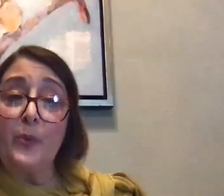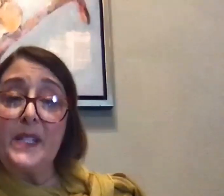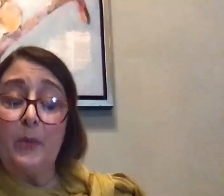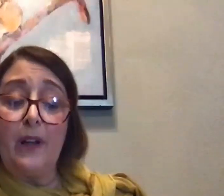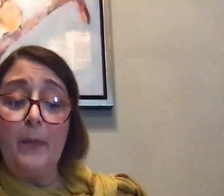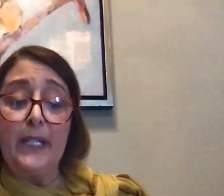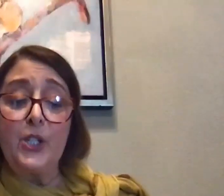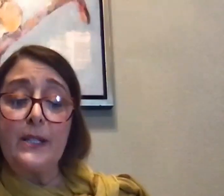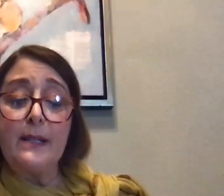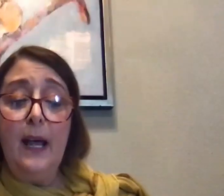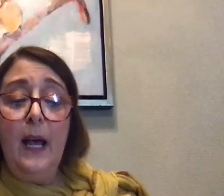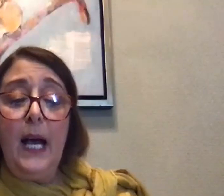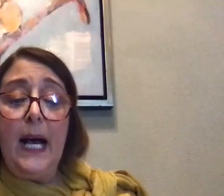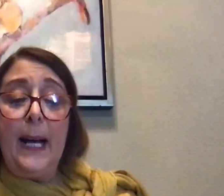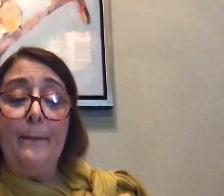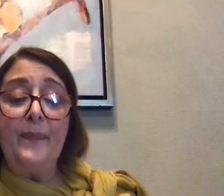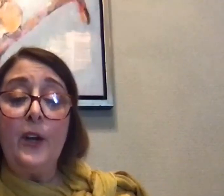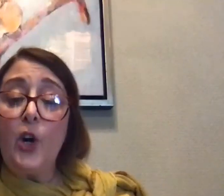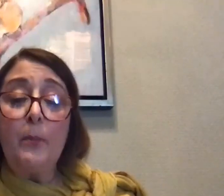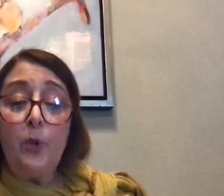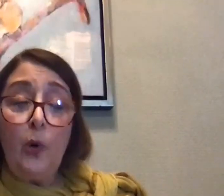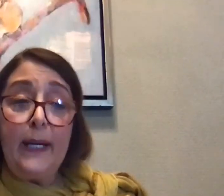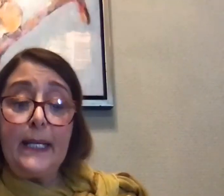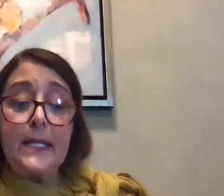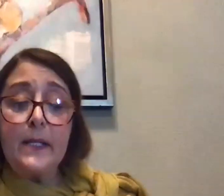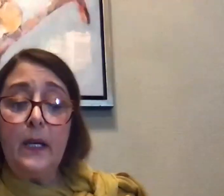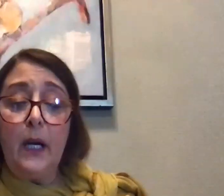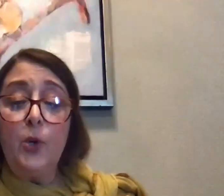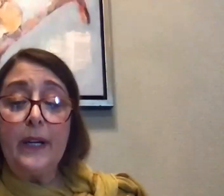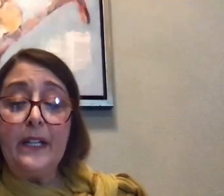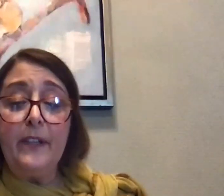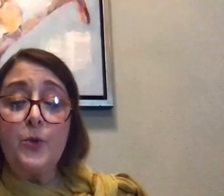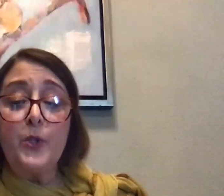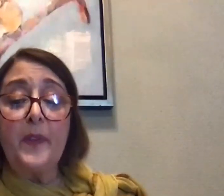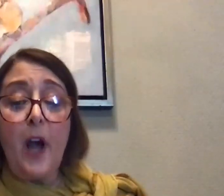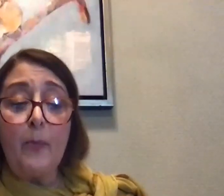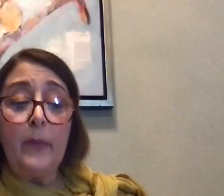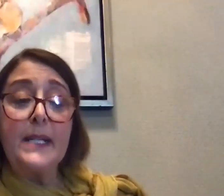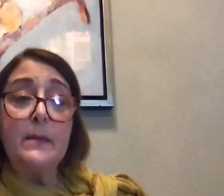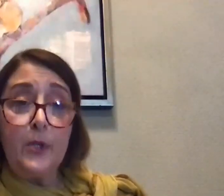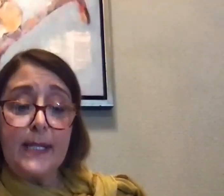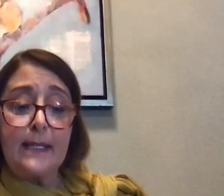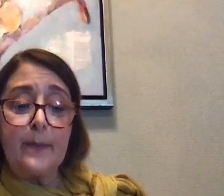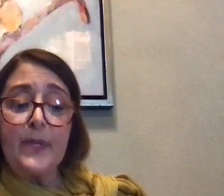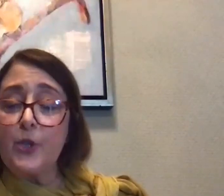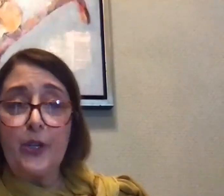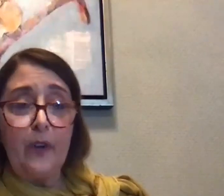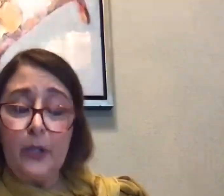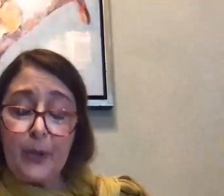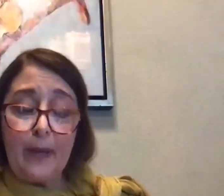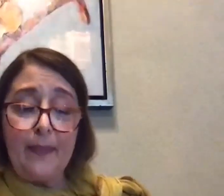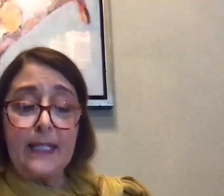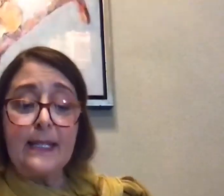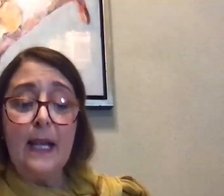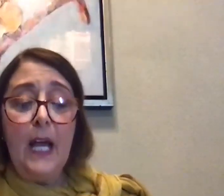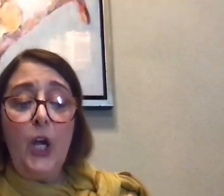comes to reasonable accommodations. There are employees who are individuals with compromised immune systems, I'm sure you've all